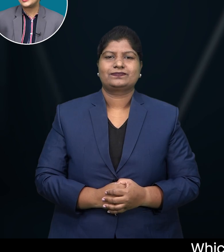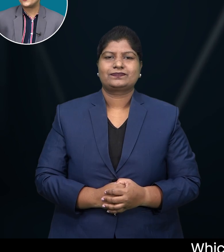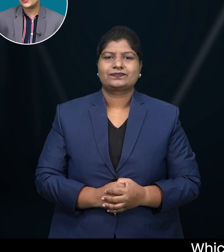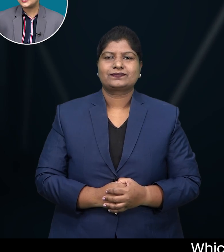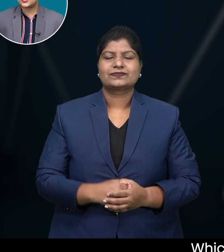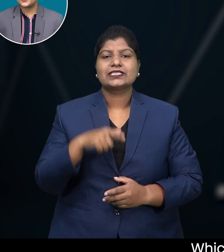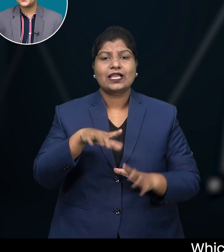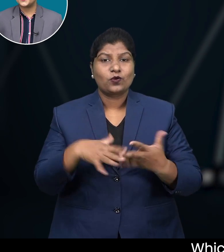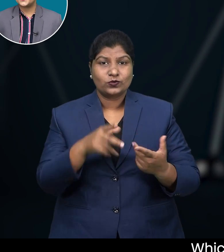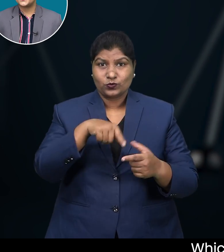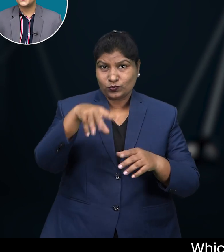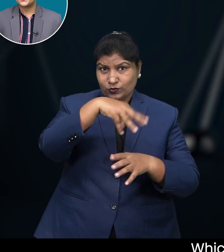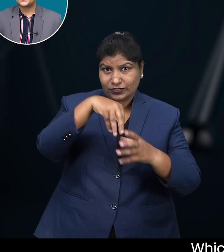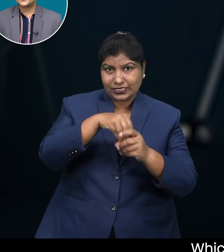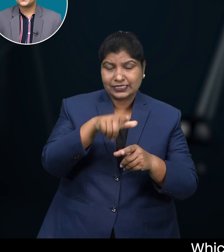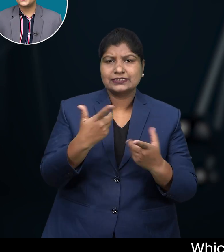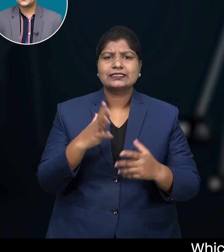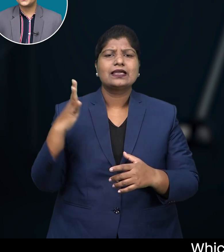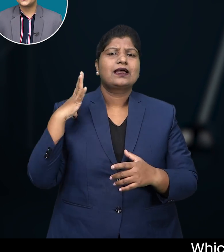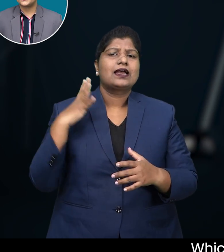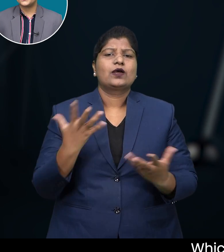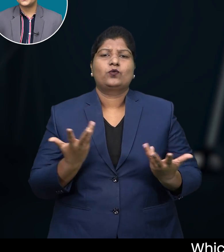Which are at rest?